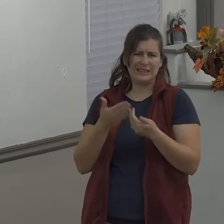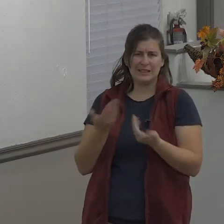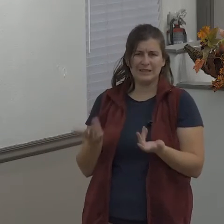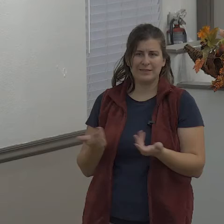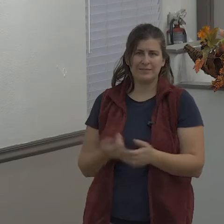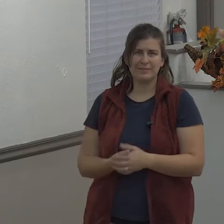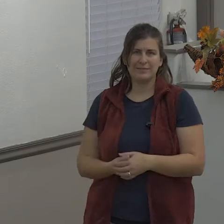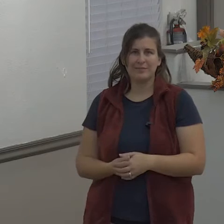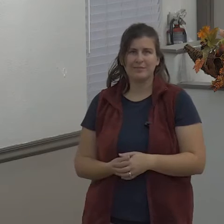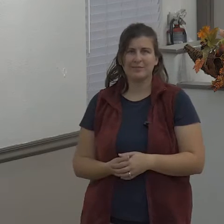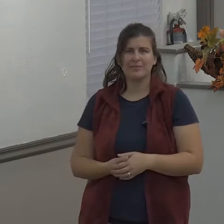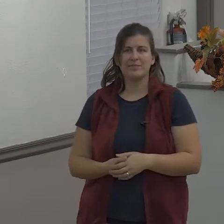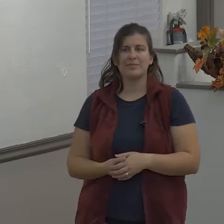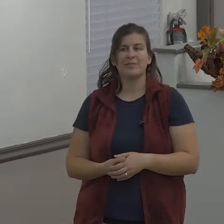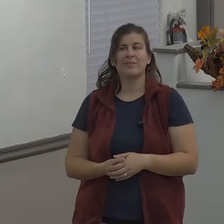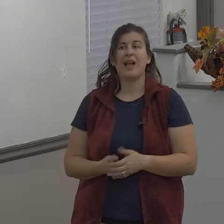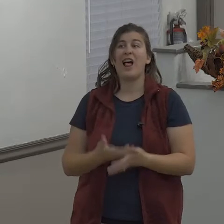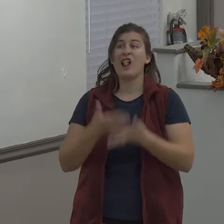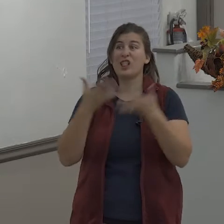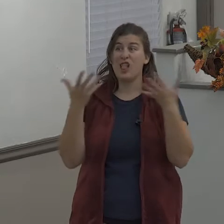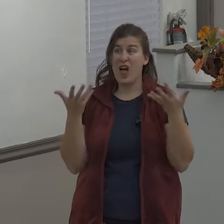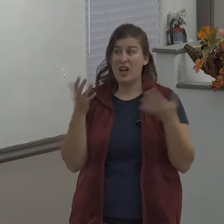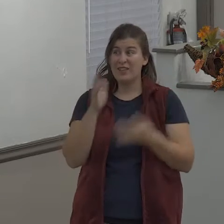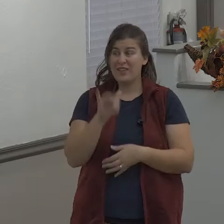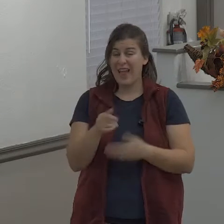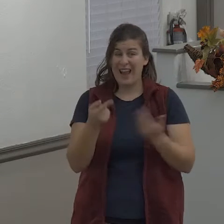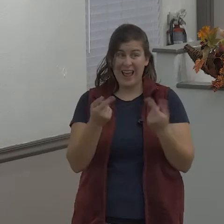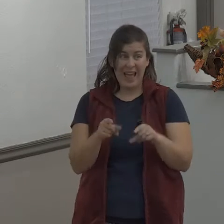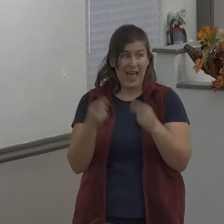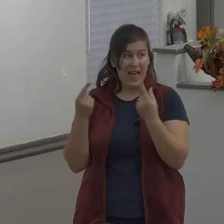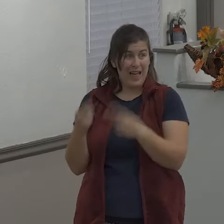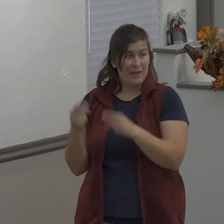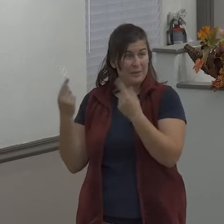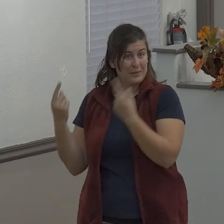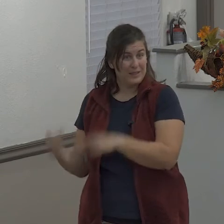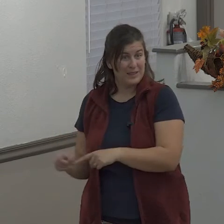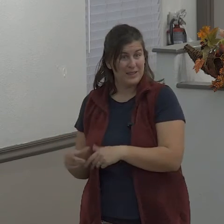It seems, and by the way, there's a lot of that happening.